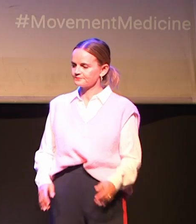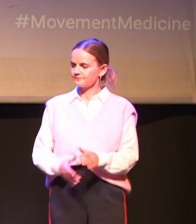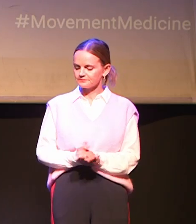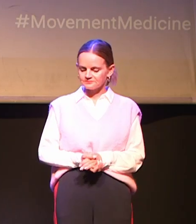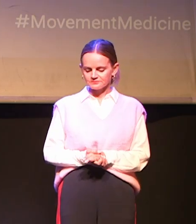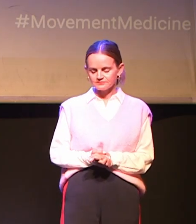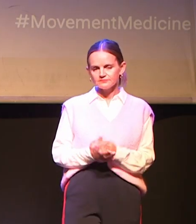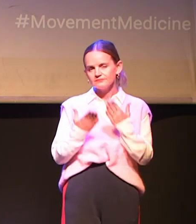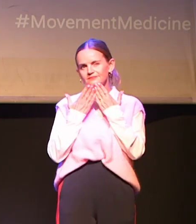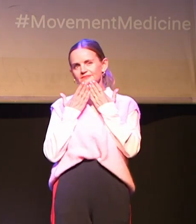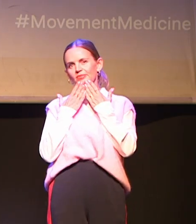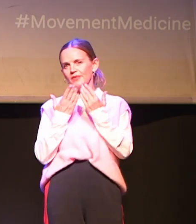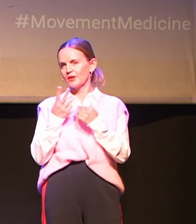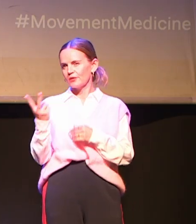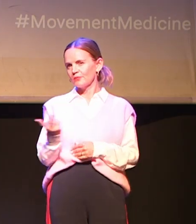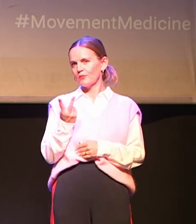Thank you both so much.